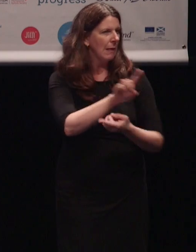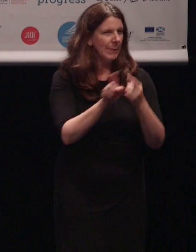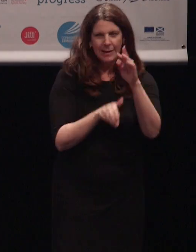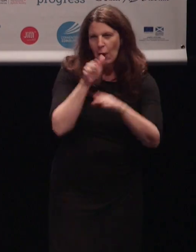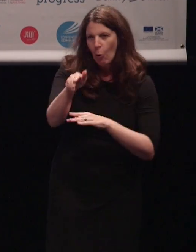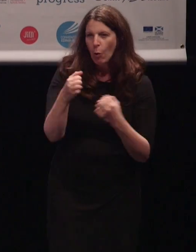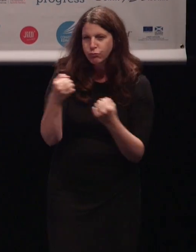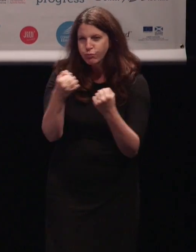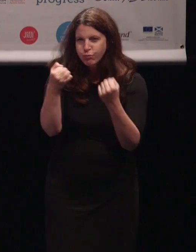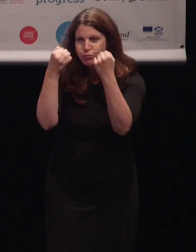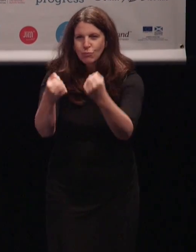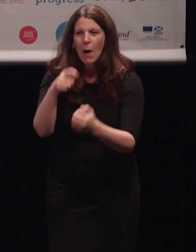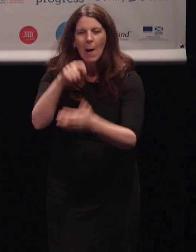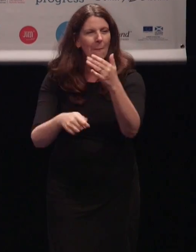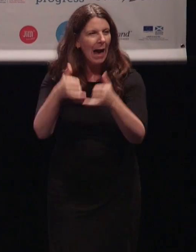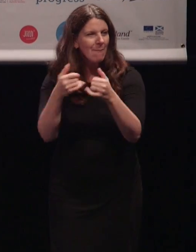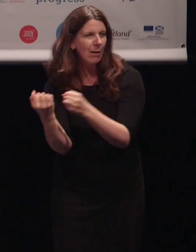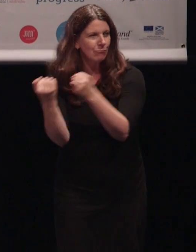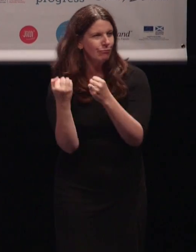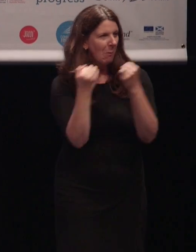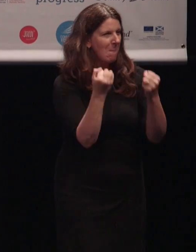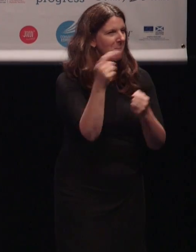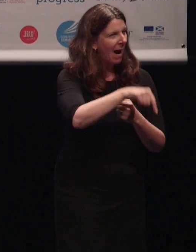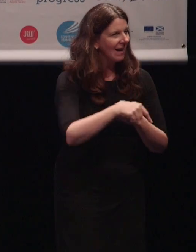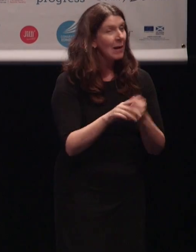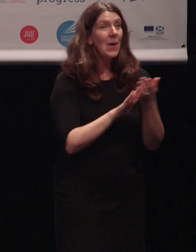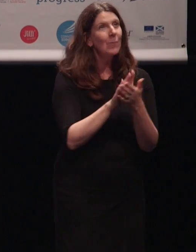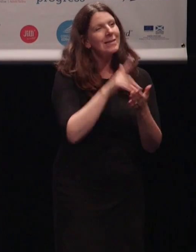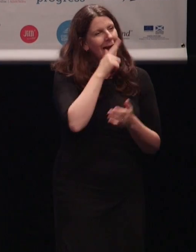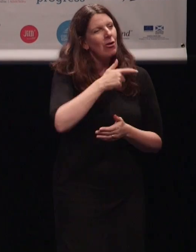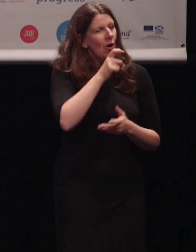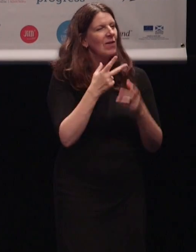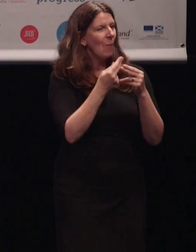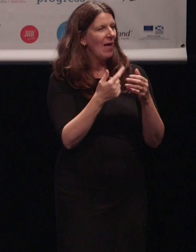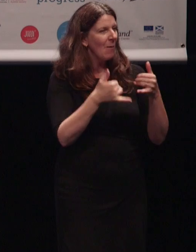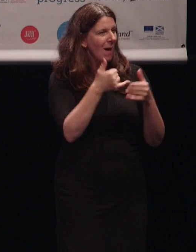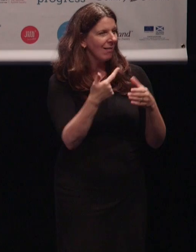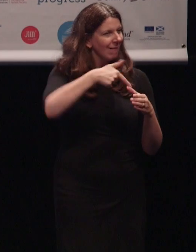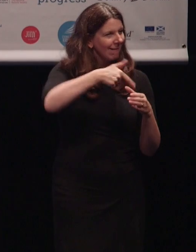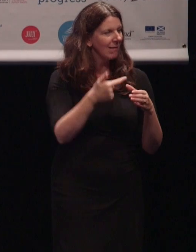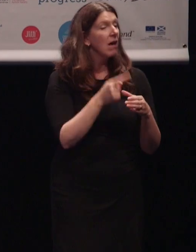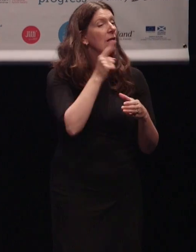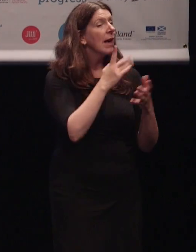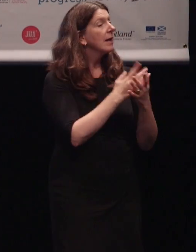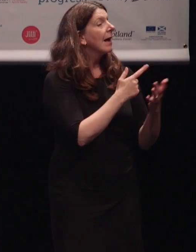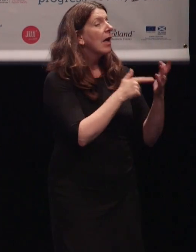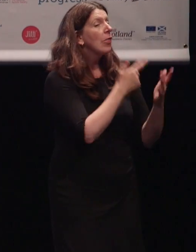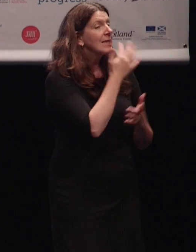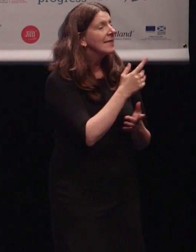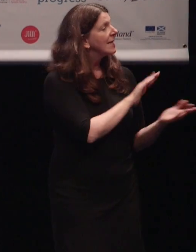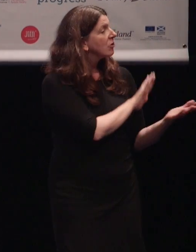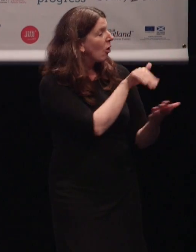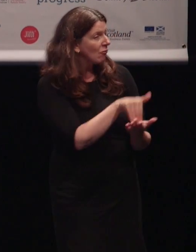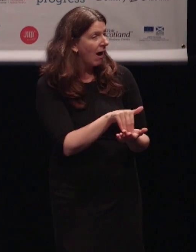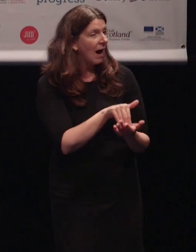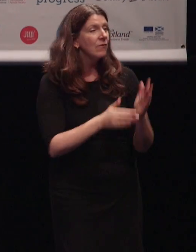buy milk for the coffee, right? And then come the teenagers with autism, and then they go out in the woods